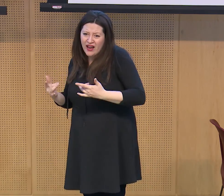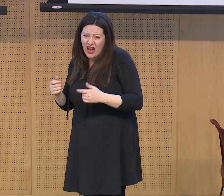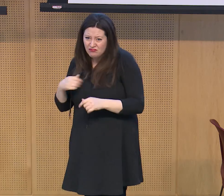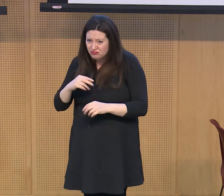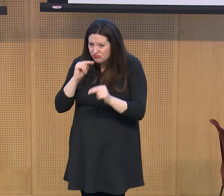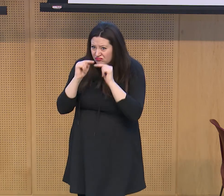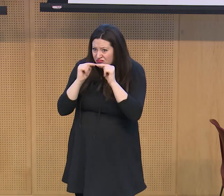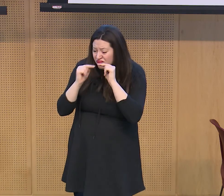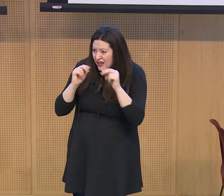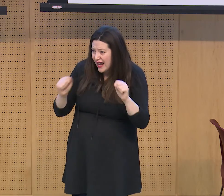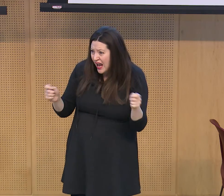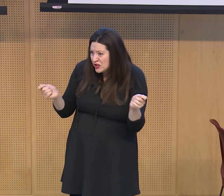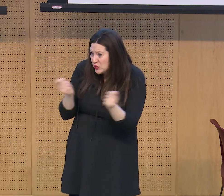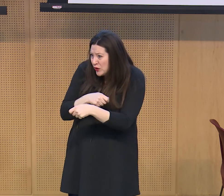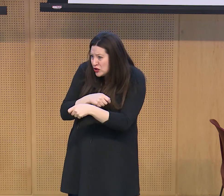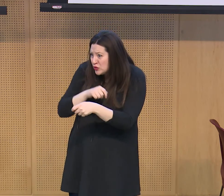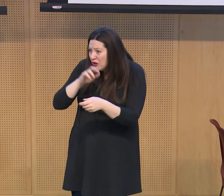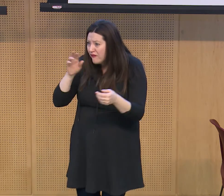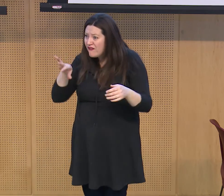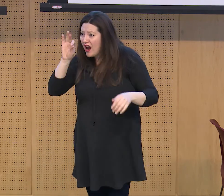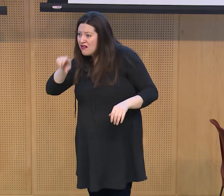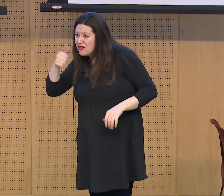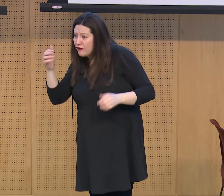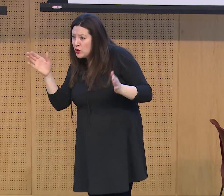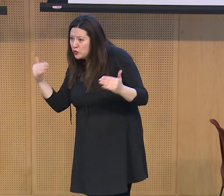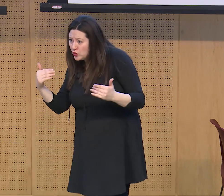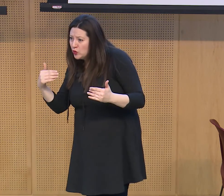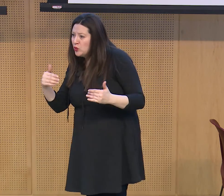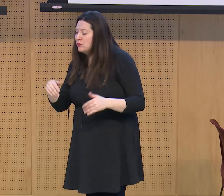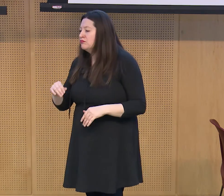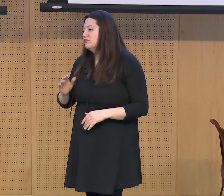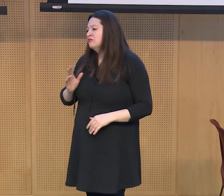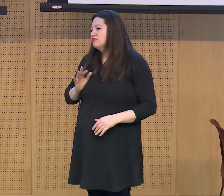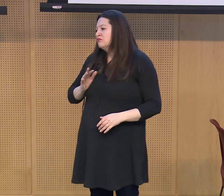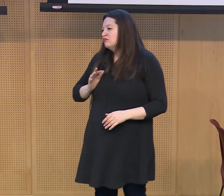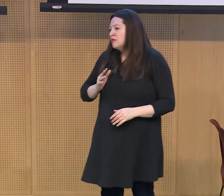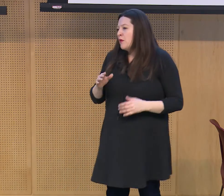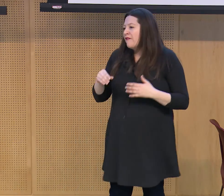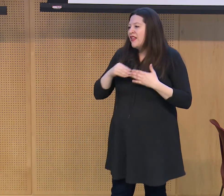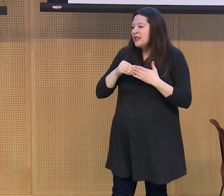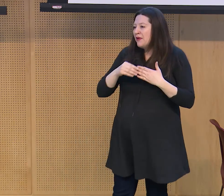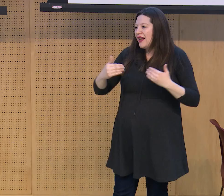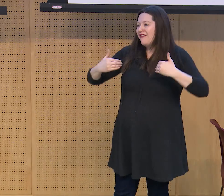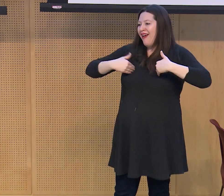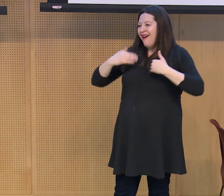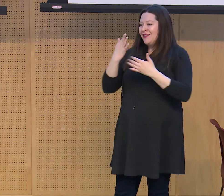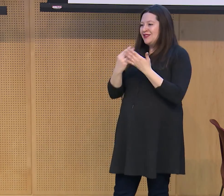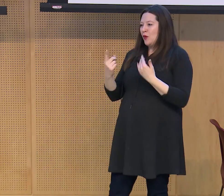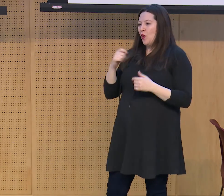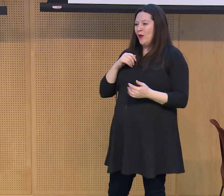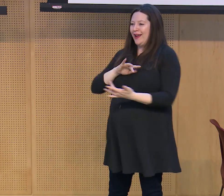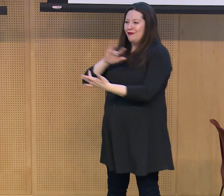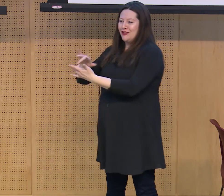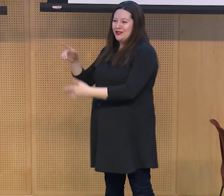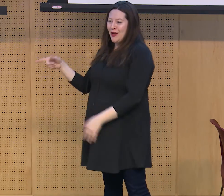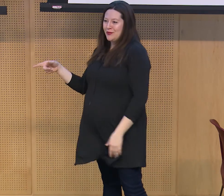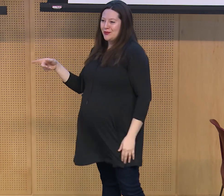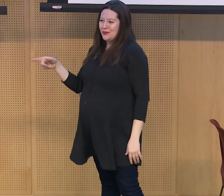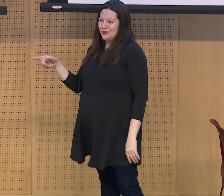more people in their event. Do you mind negotiating, maybe switching rooms, switching spaces? The flexibility of having someone to reach